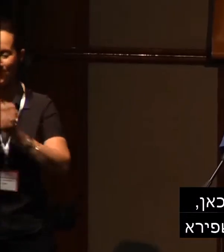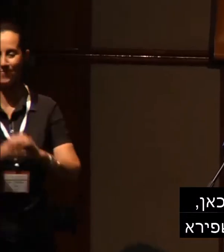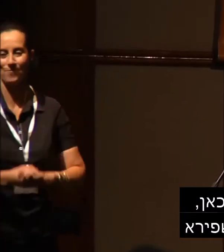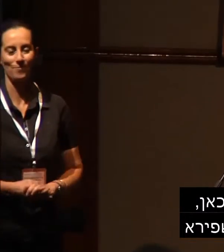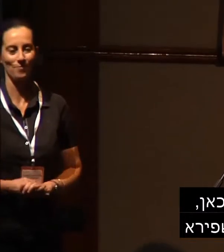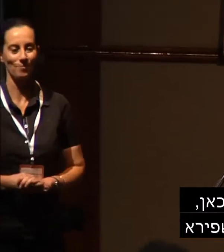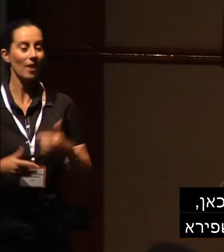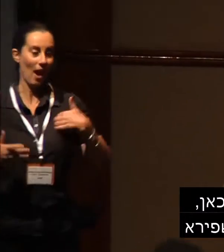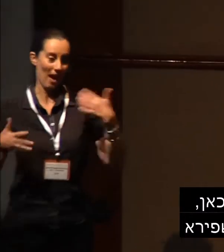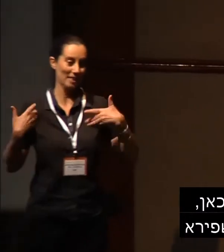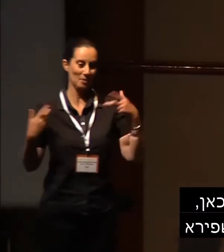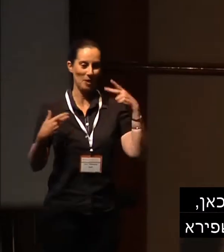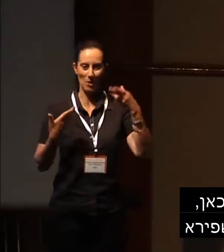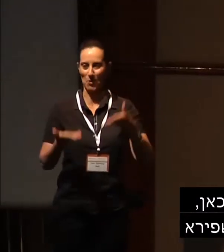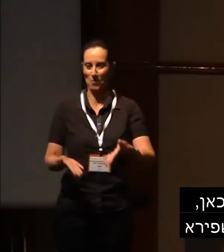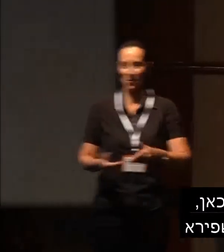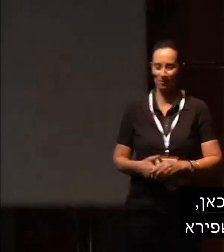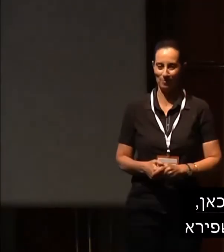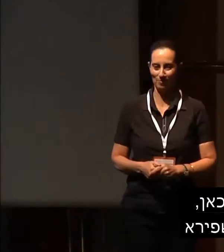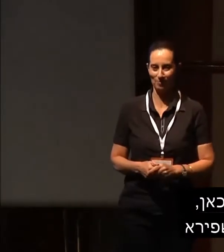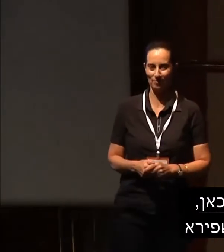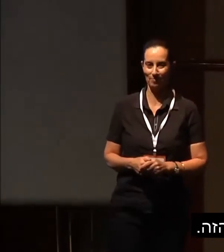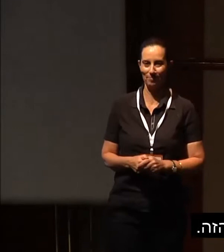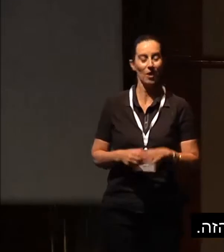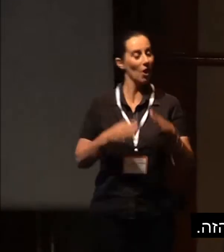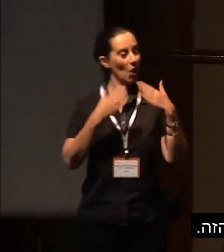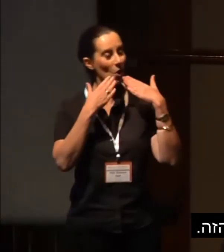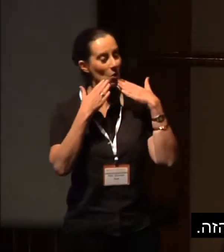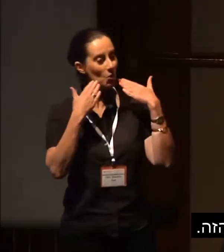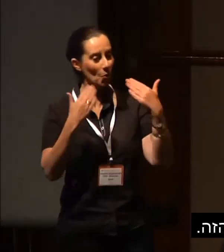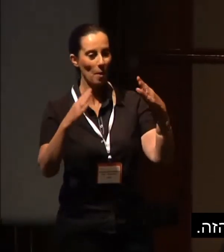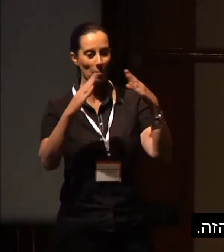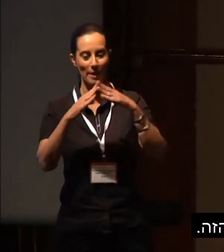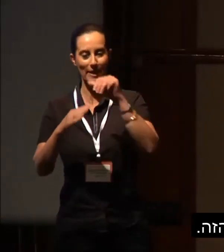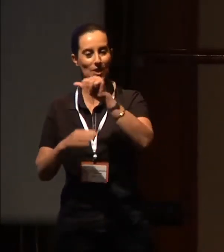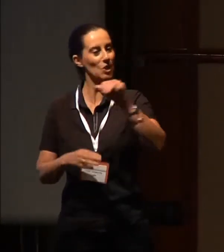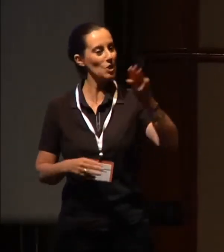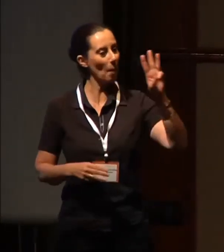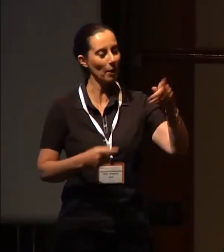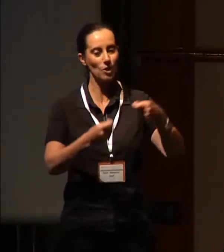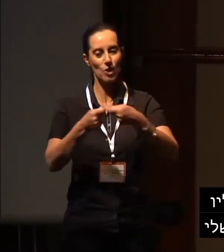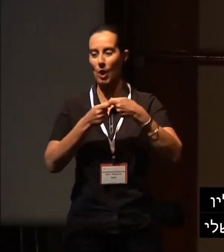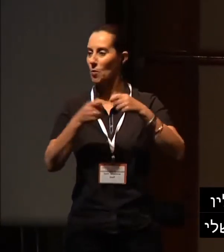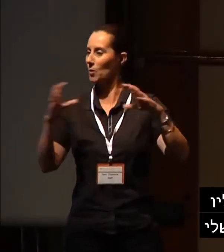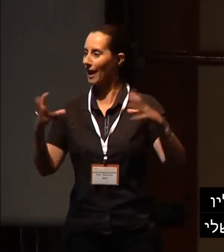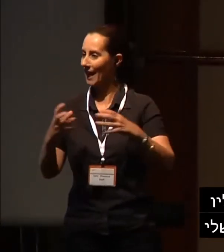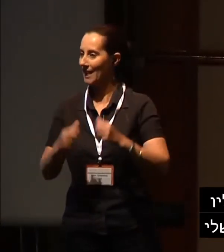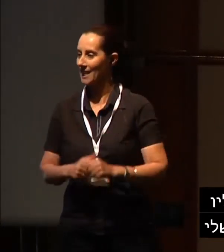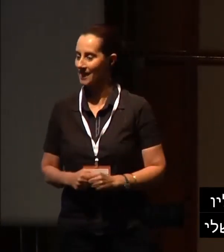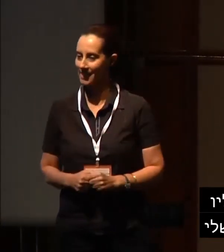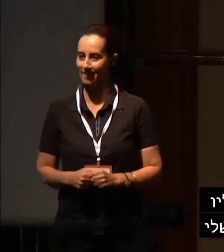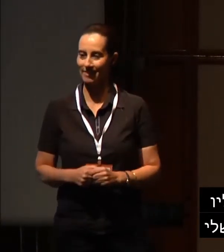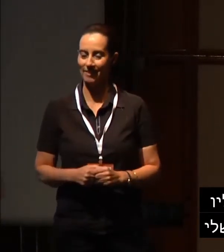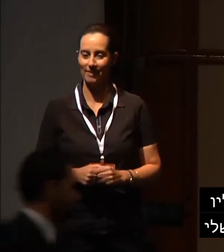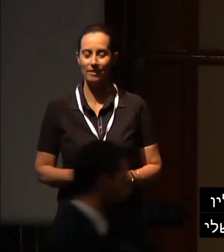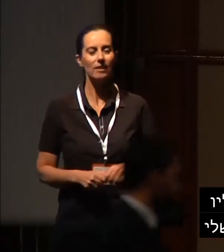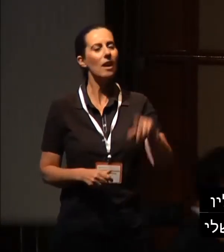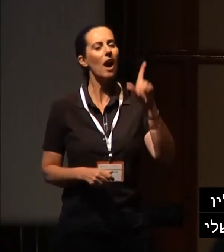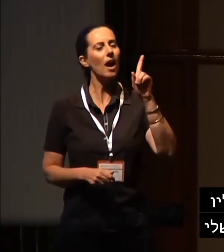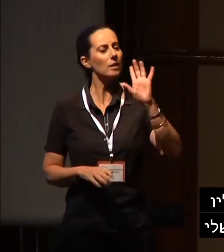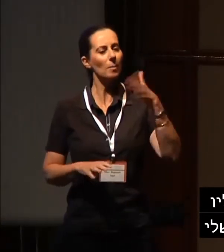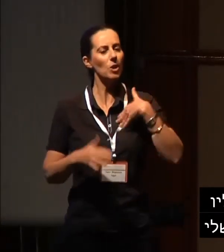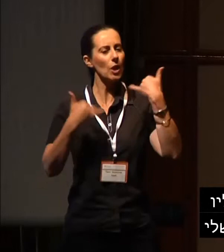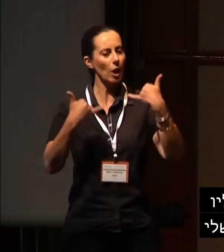I'm glad to be here, and a big thank you to BTC Shapiro for organizing like this conference. So what I will be talking